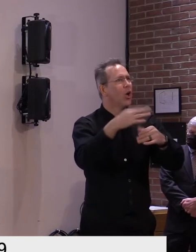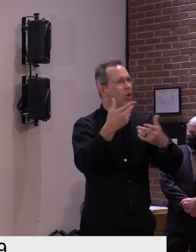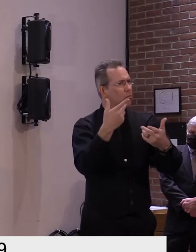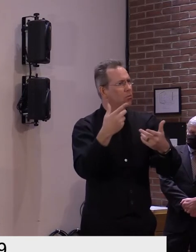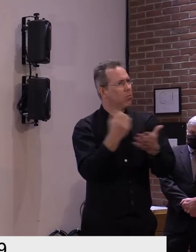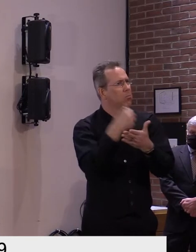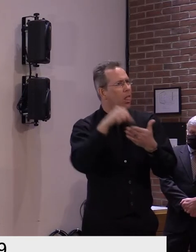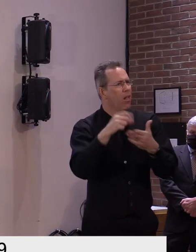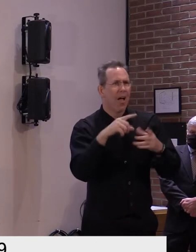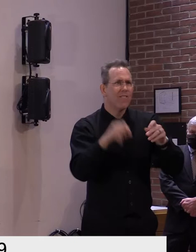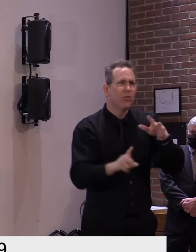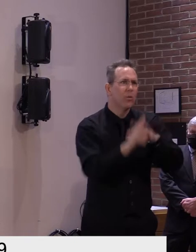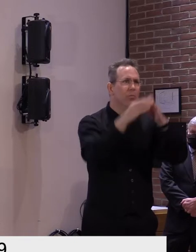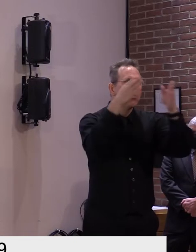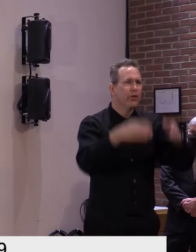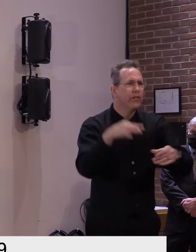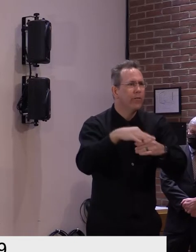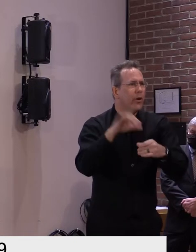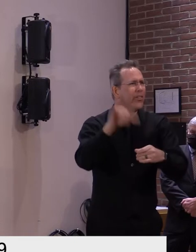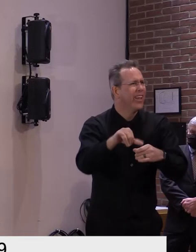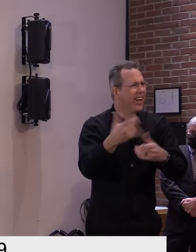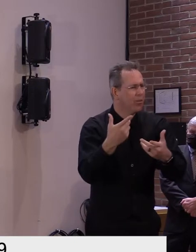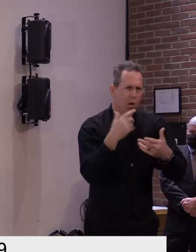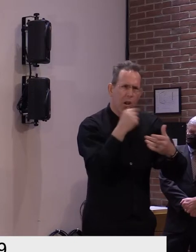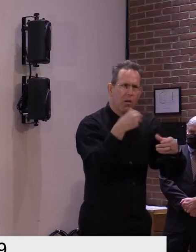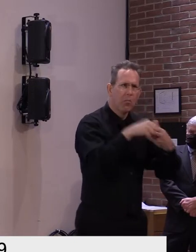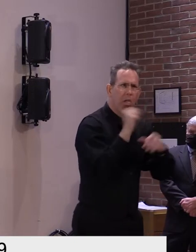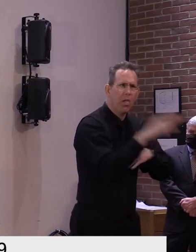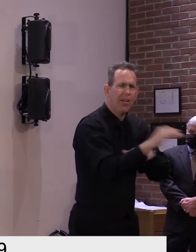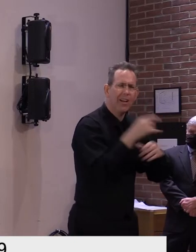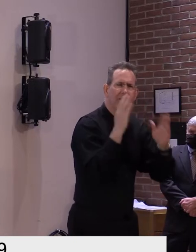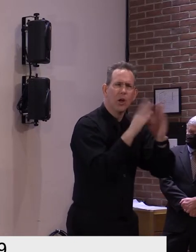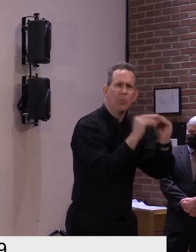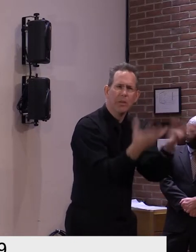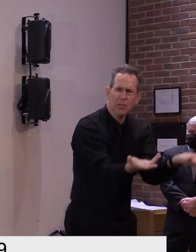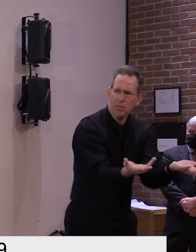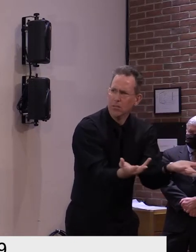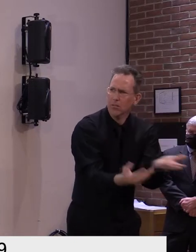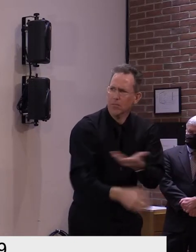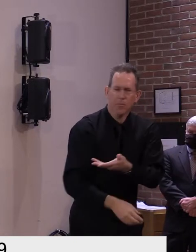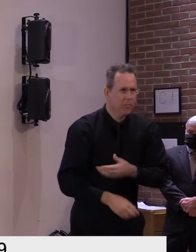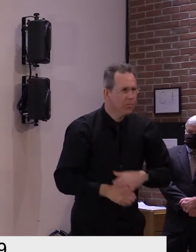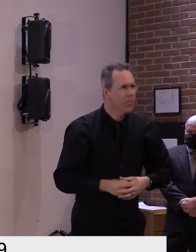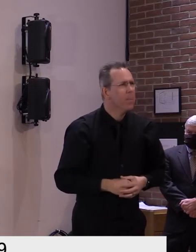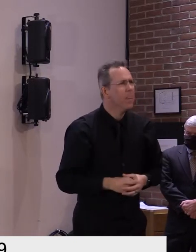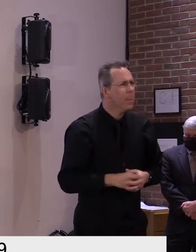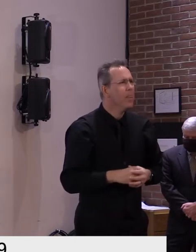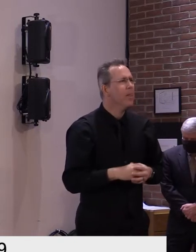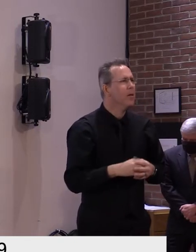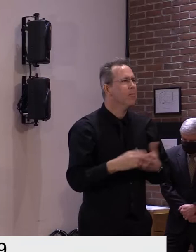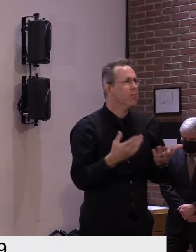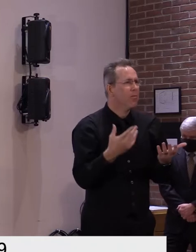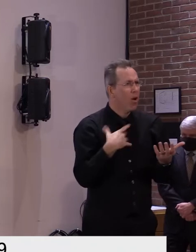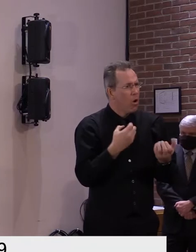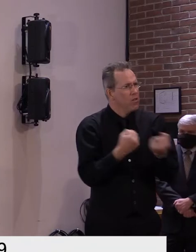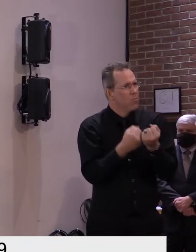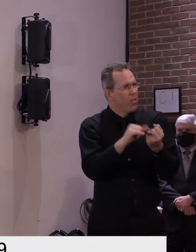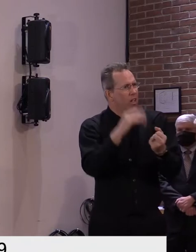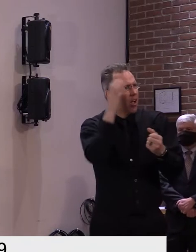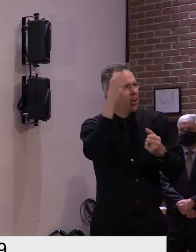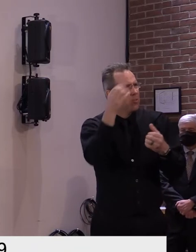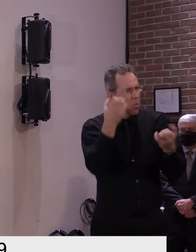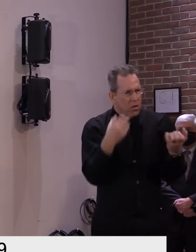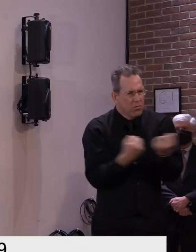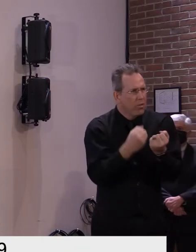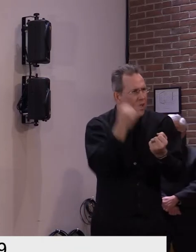No, I'm asking, is that what you mean? Yeah, when you say other elections. That's what I'm saying. Great. That I know